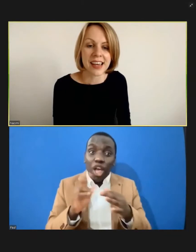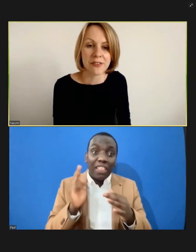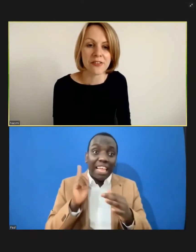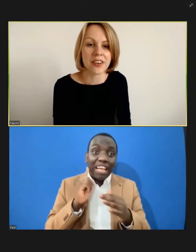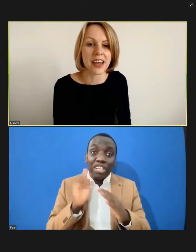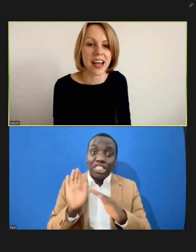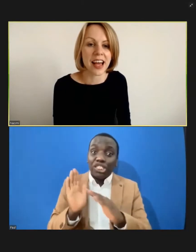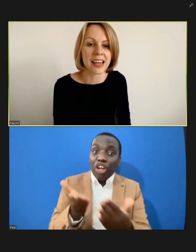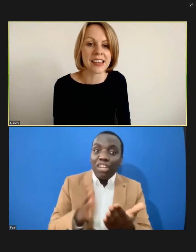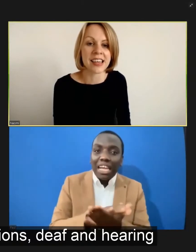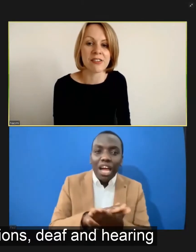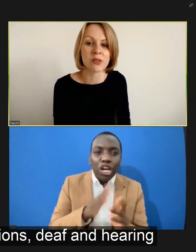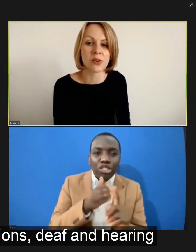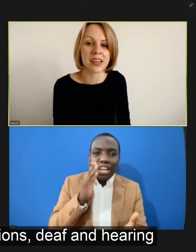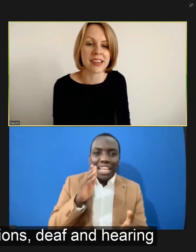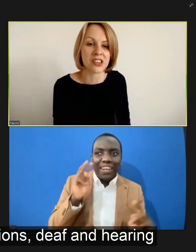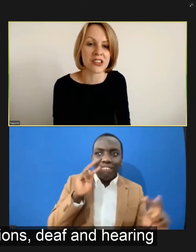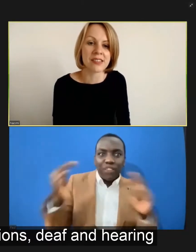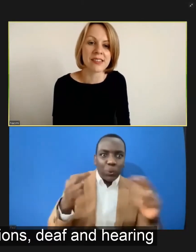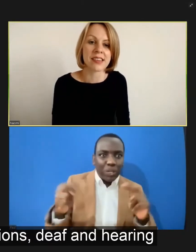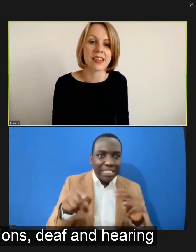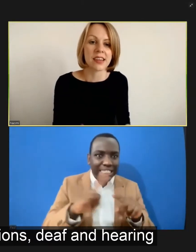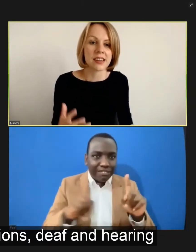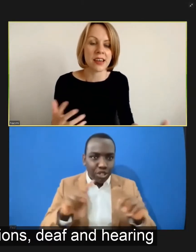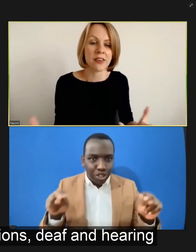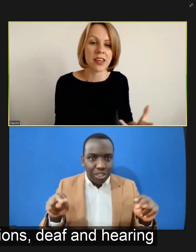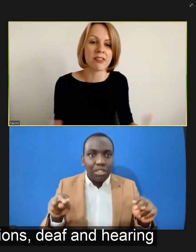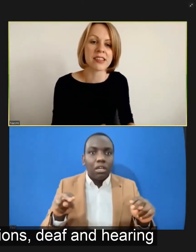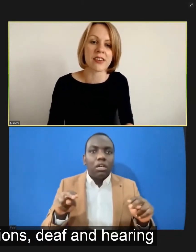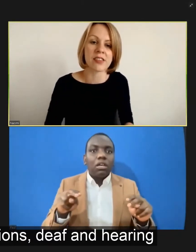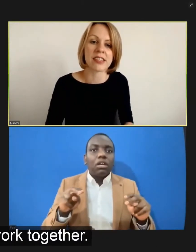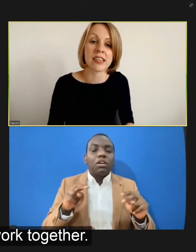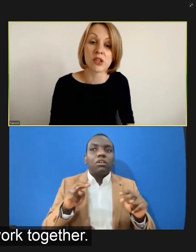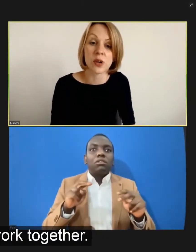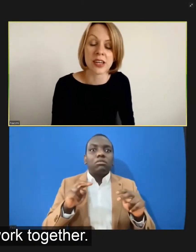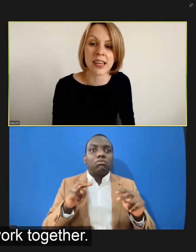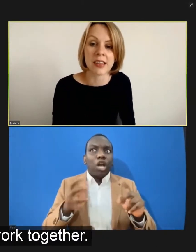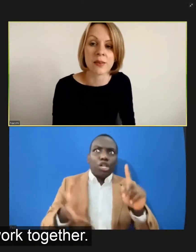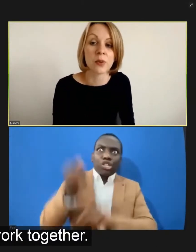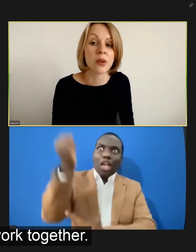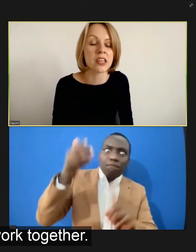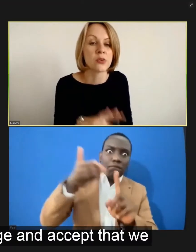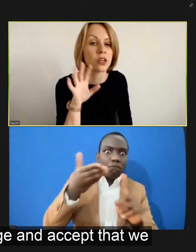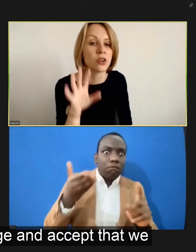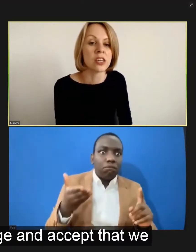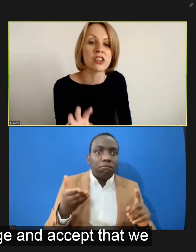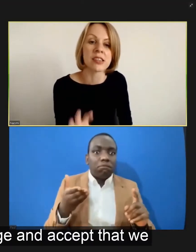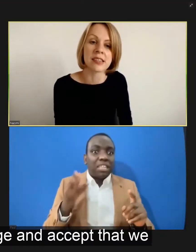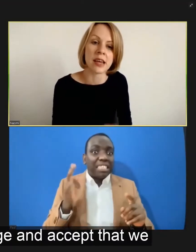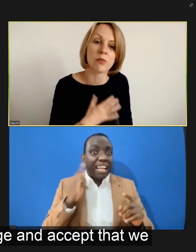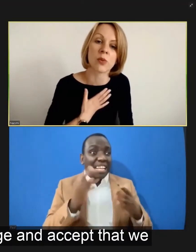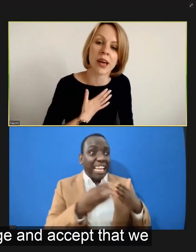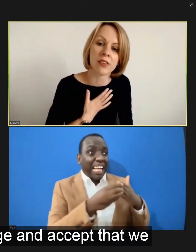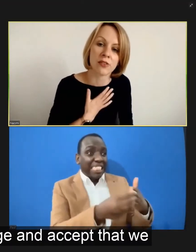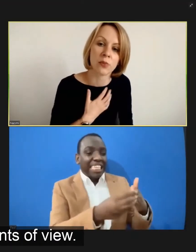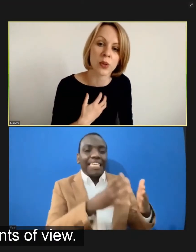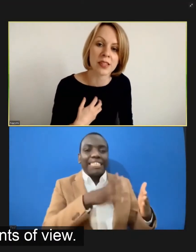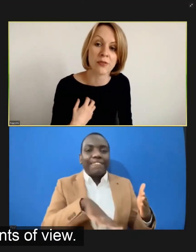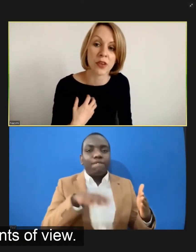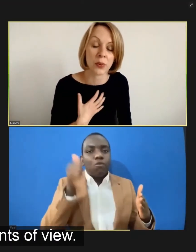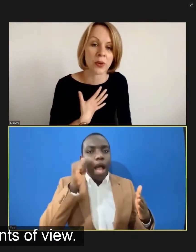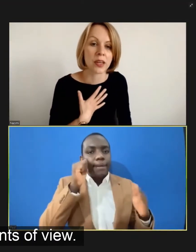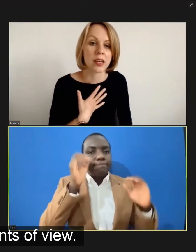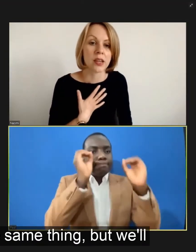Deaf and hearing organisations, deaf and hearing services need to work together, but we need to acknowledge and accept that we have different points of